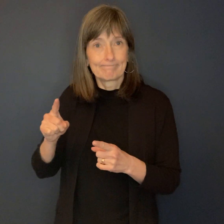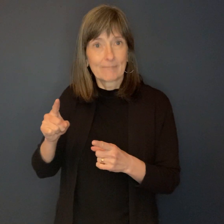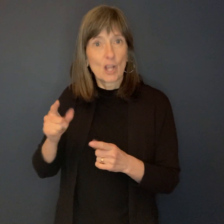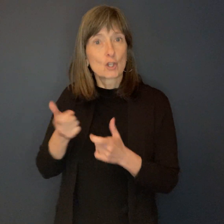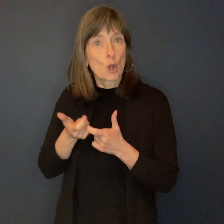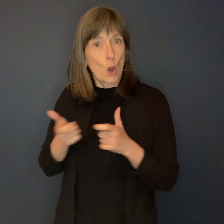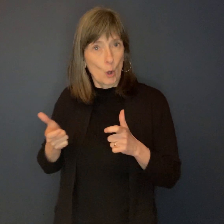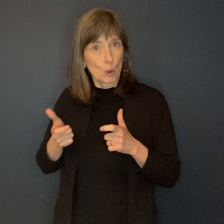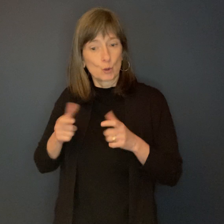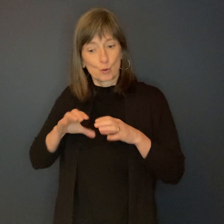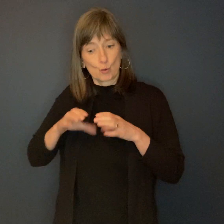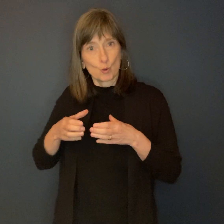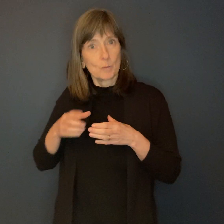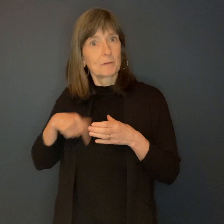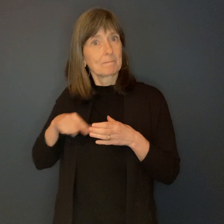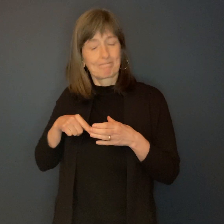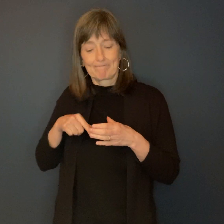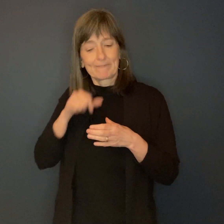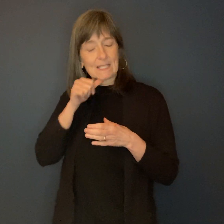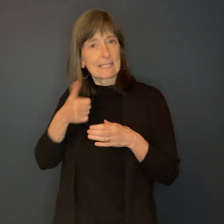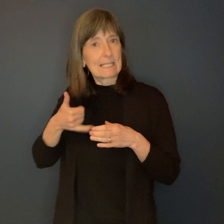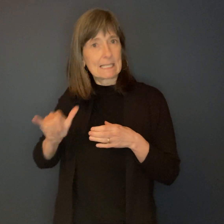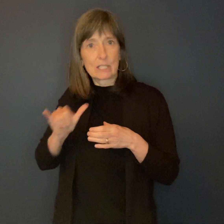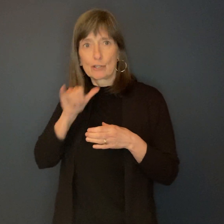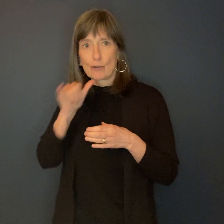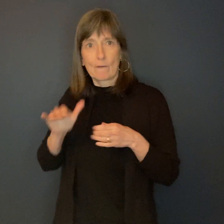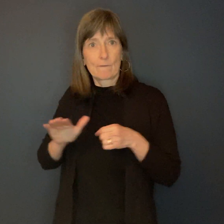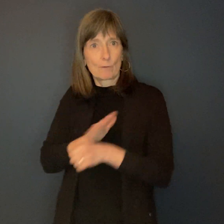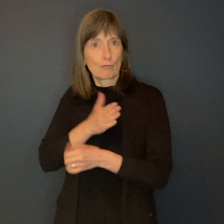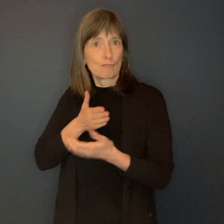who have issues, like for instance dementias